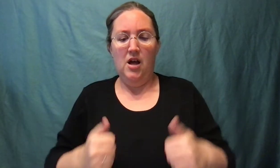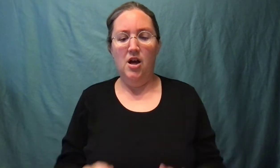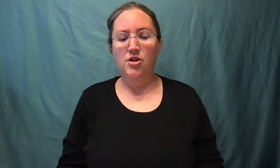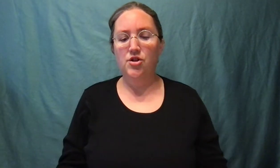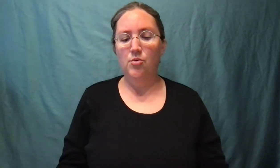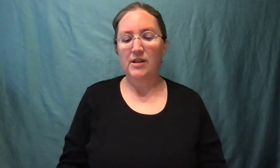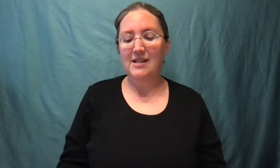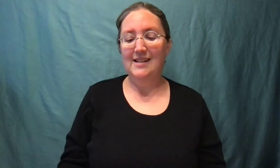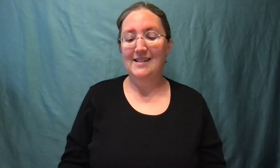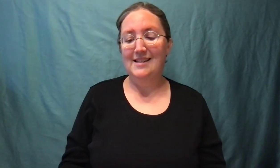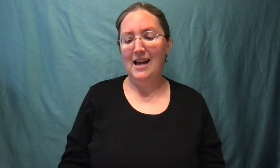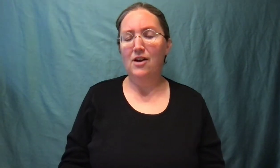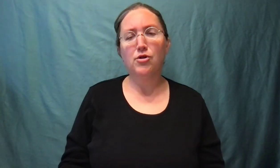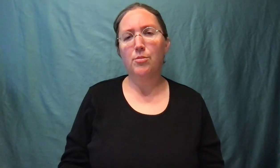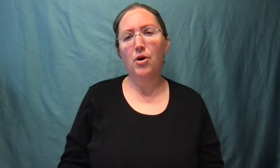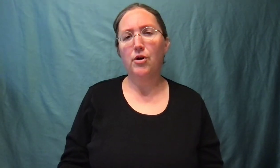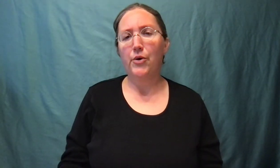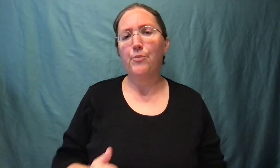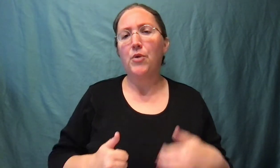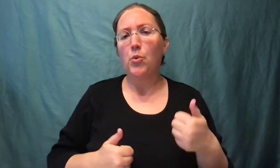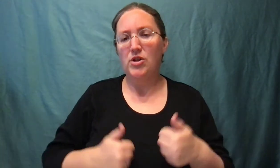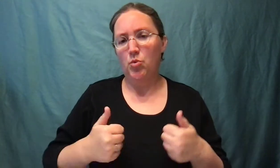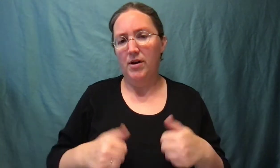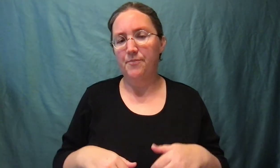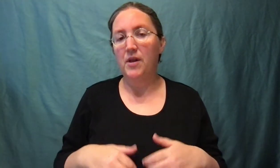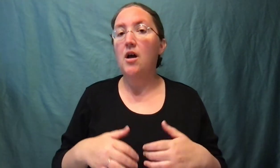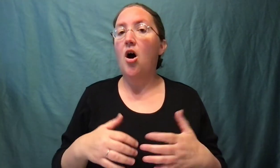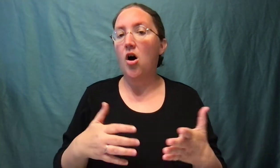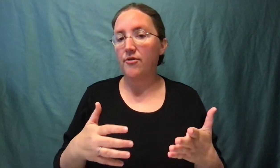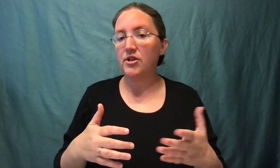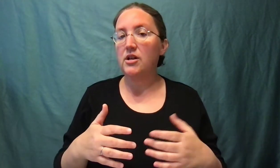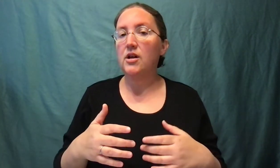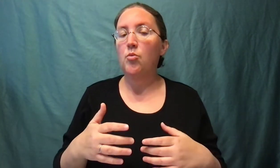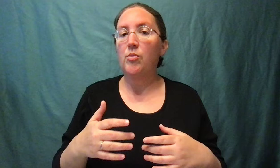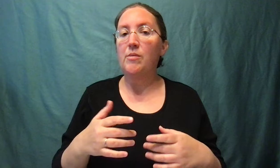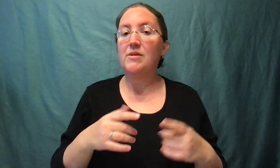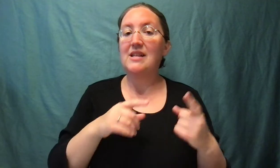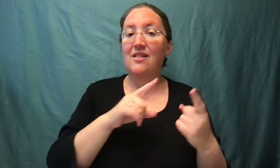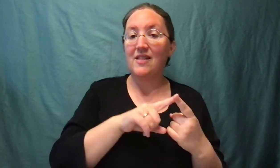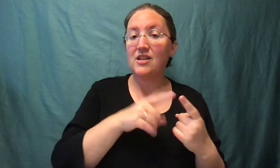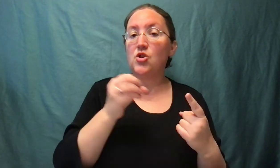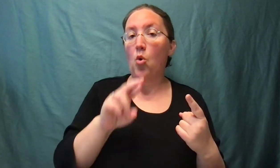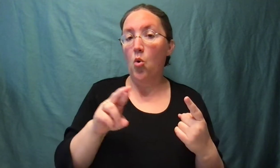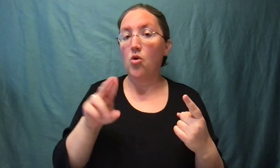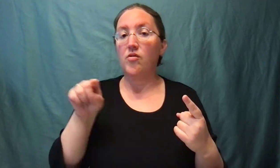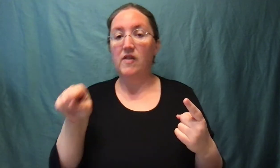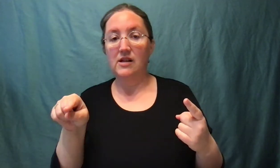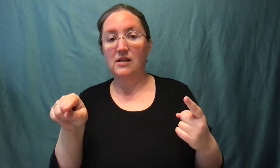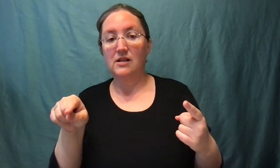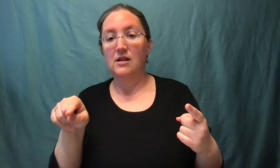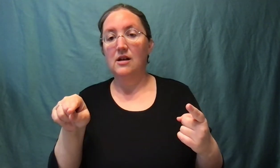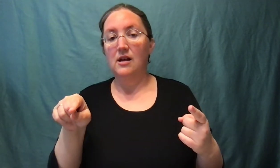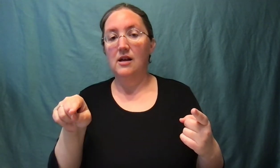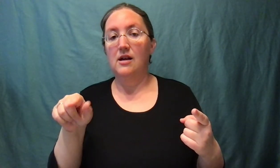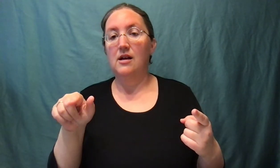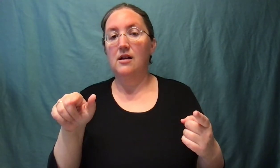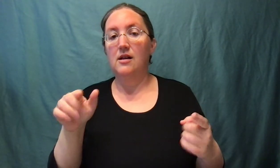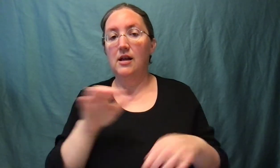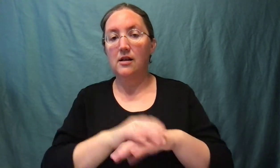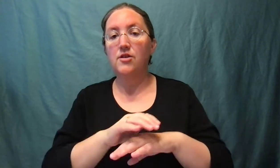Do you want the test today or tomorrow? Which one? Often when we would say this or this in English,